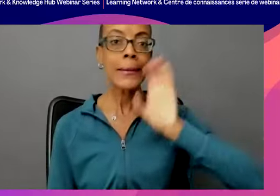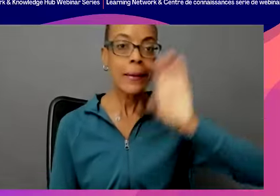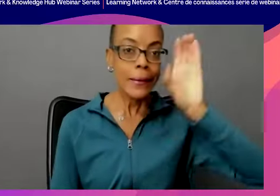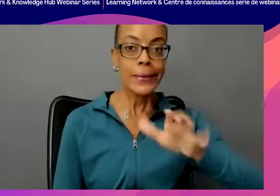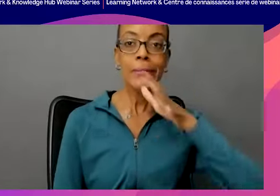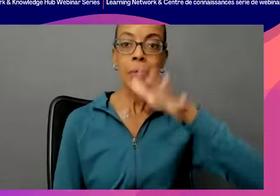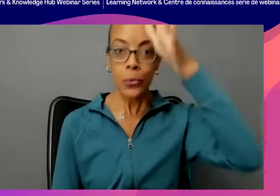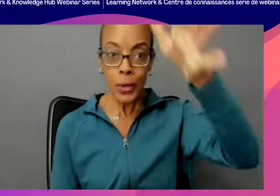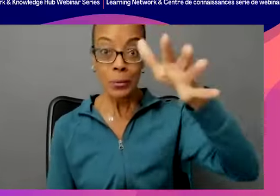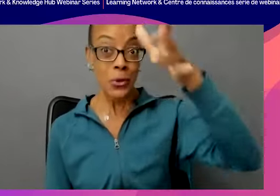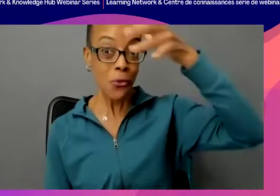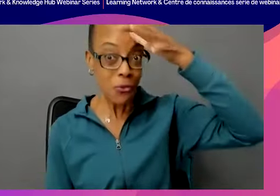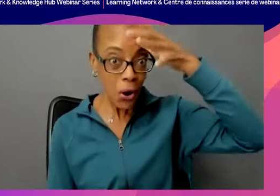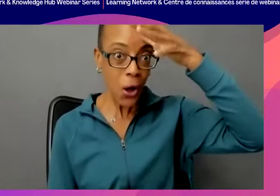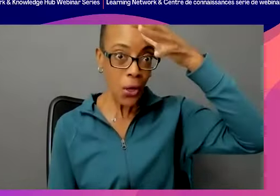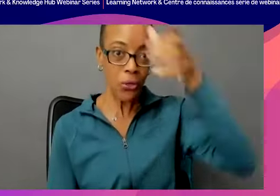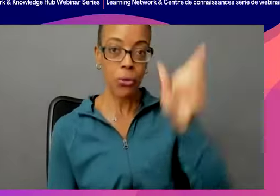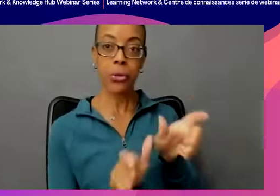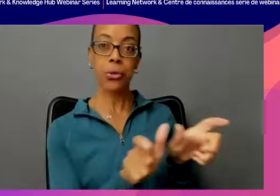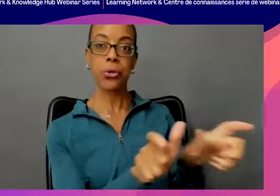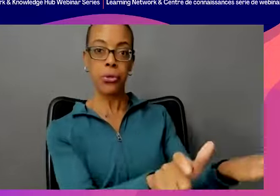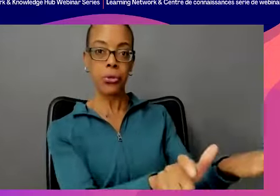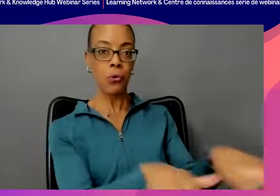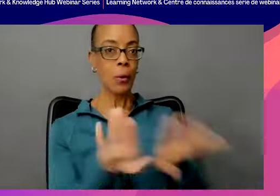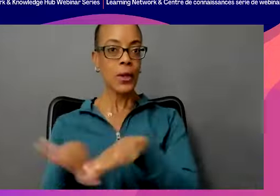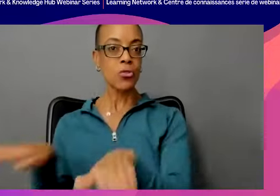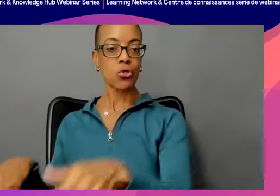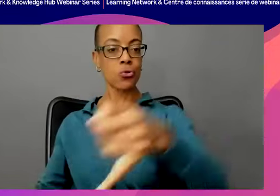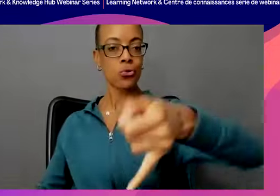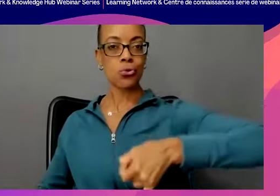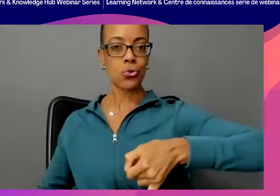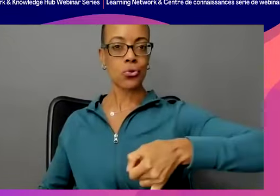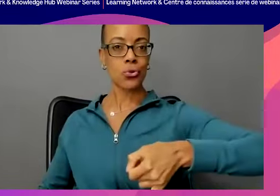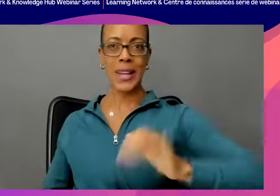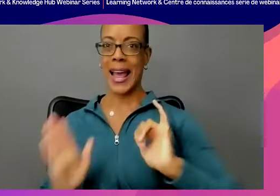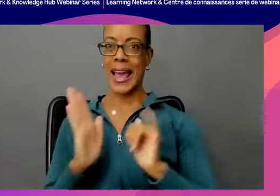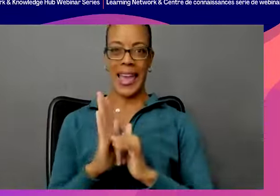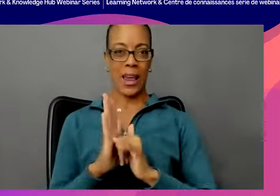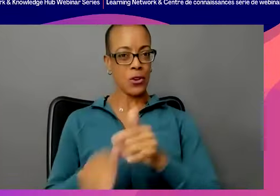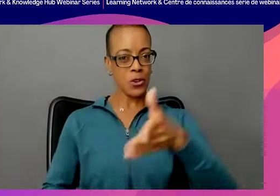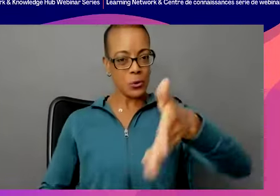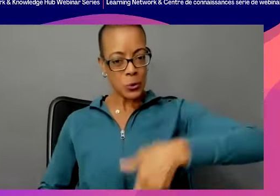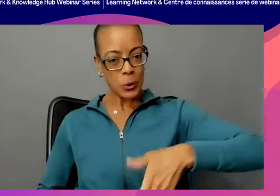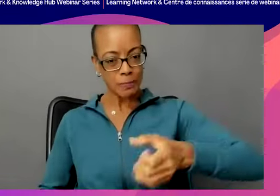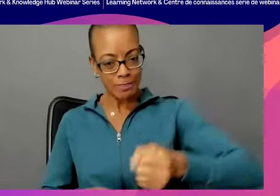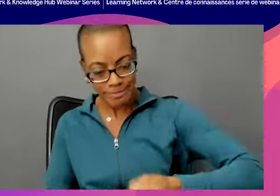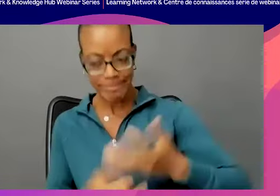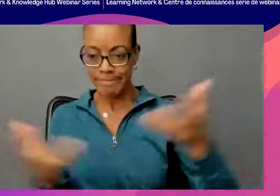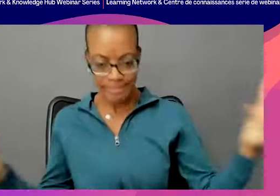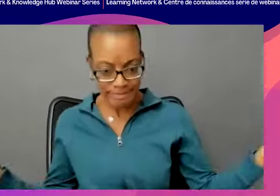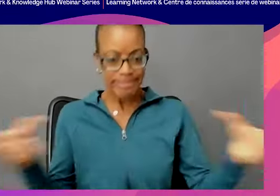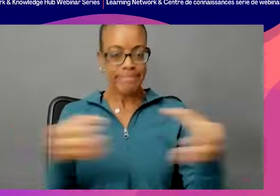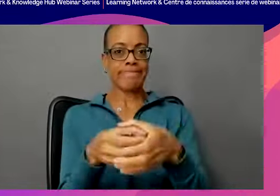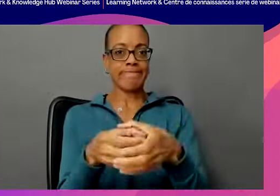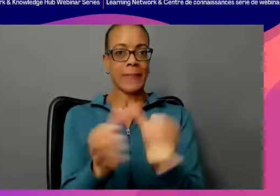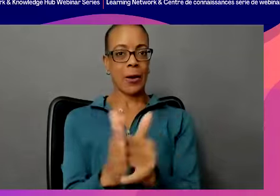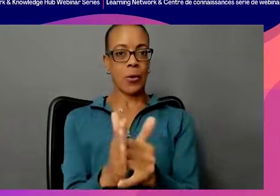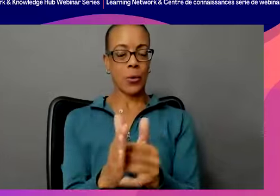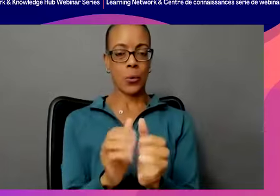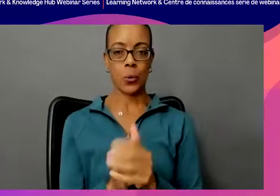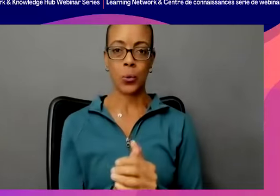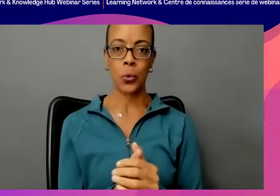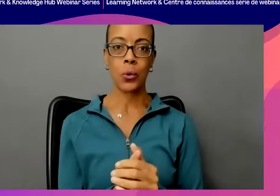even dads are often isolated from the children. How can you facilitate that connection? Families are asking for visitation spaces where they can